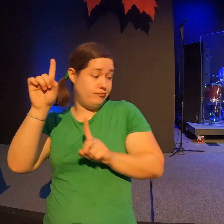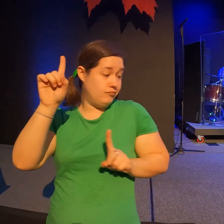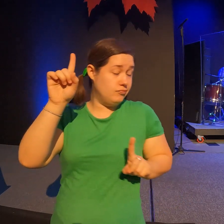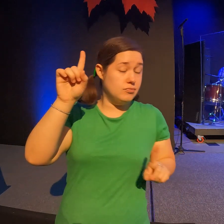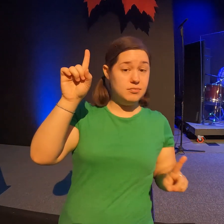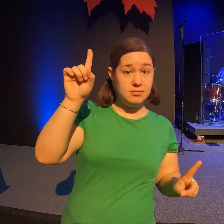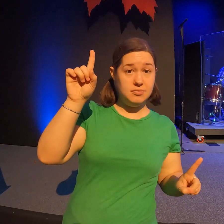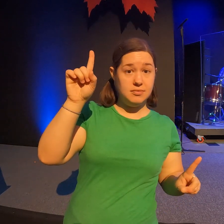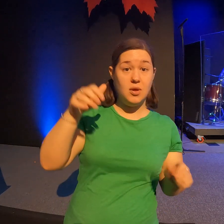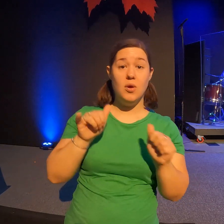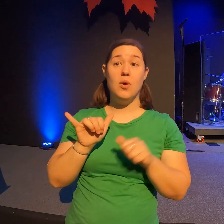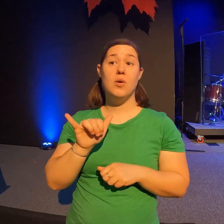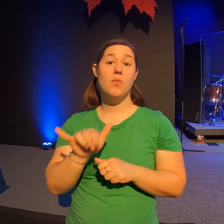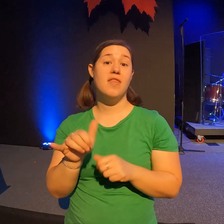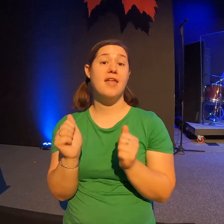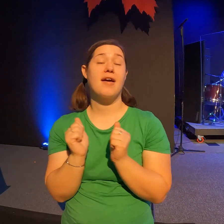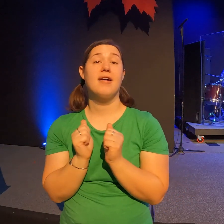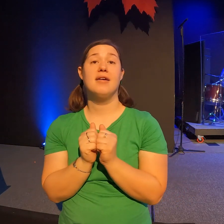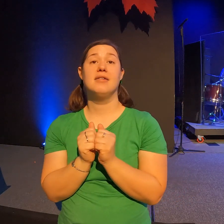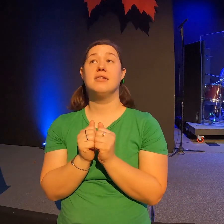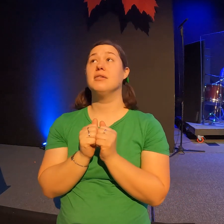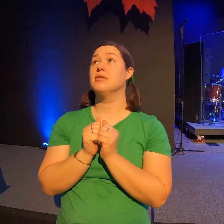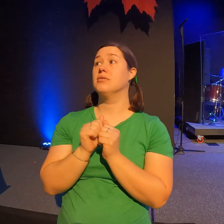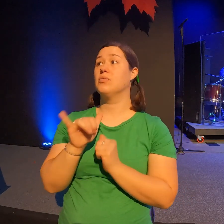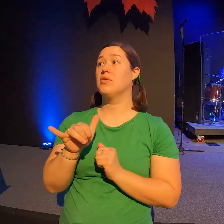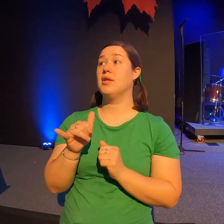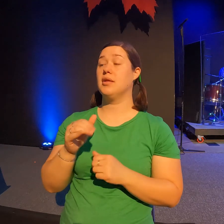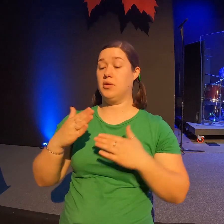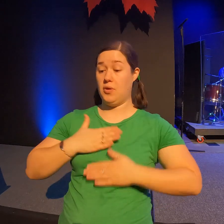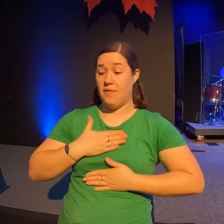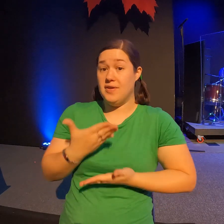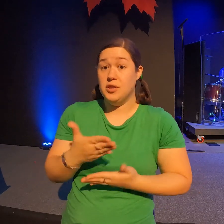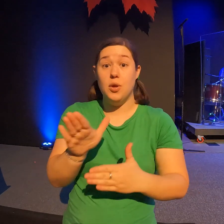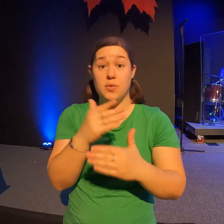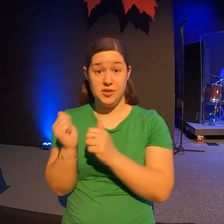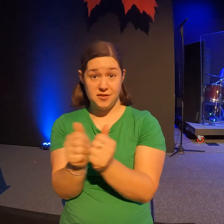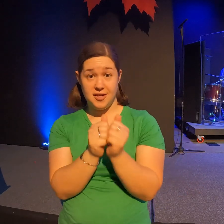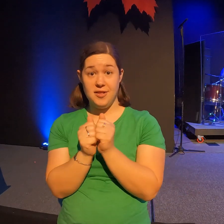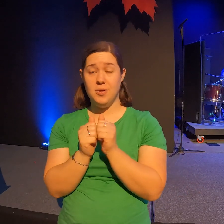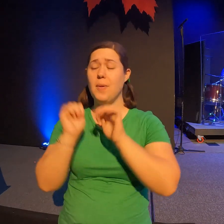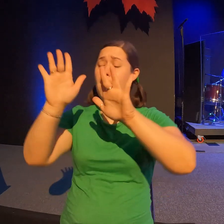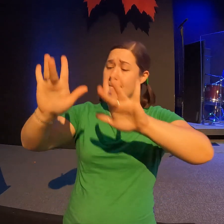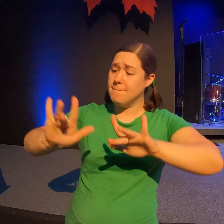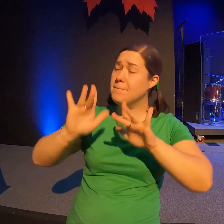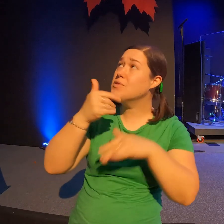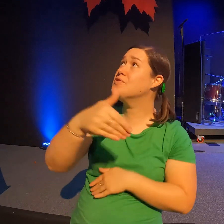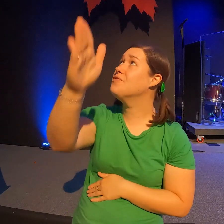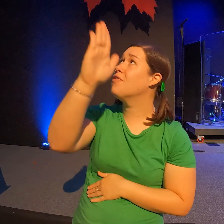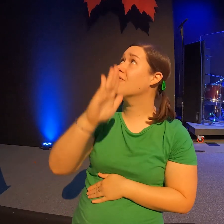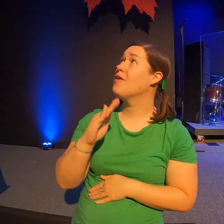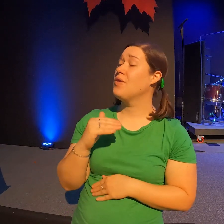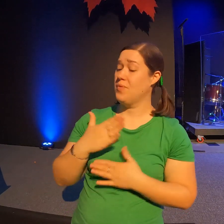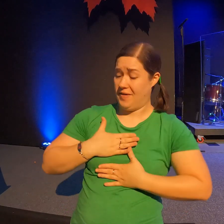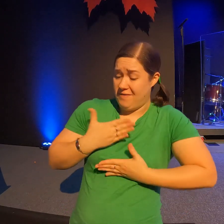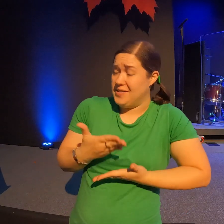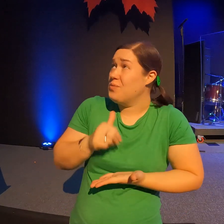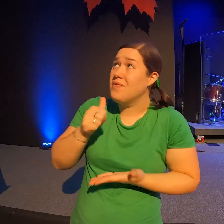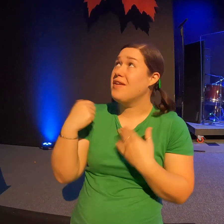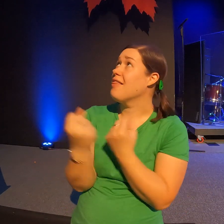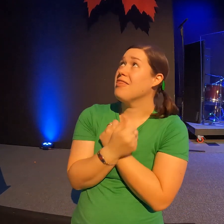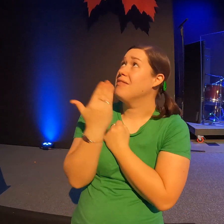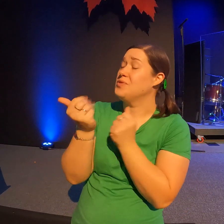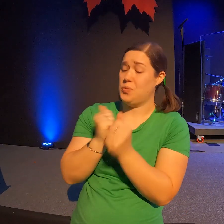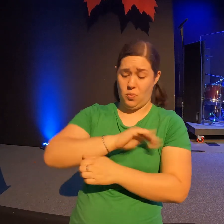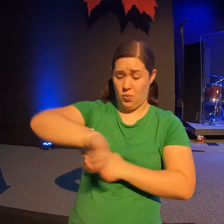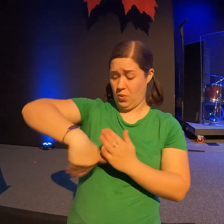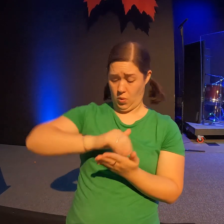in that confession, we share this with one another. Merciful God, We confess that we have not loved you with